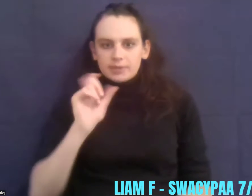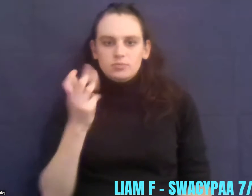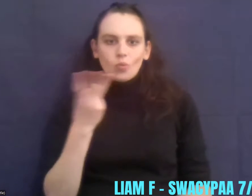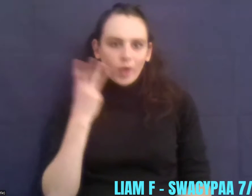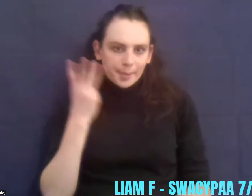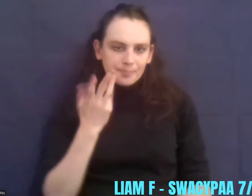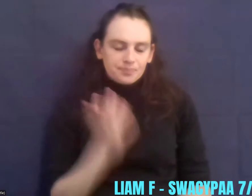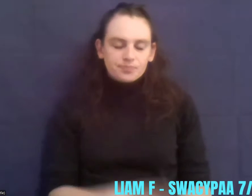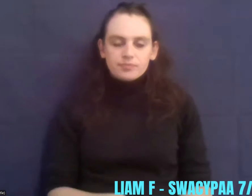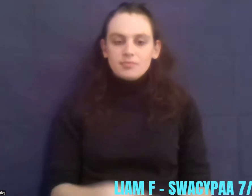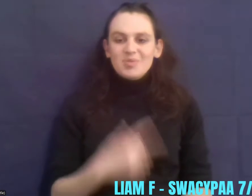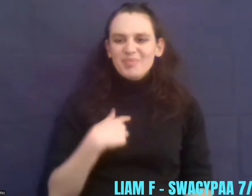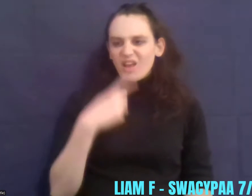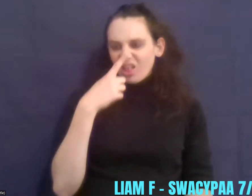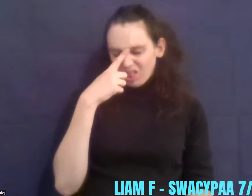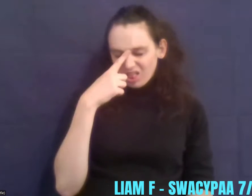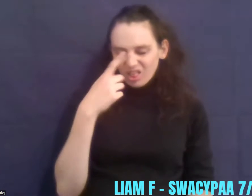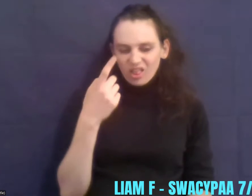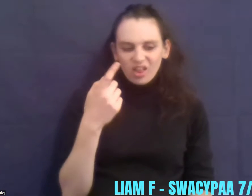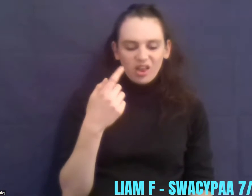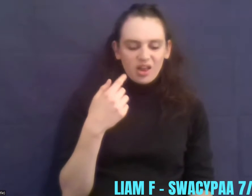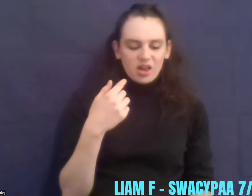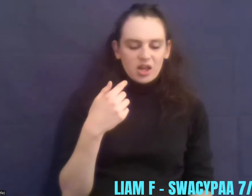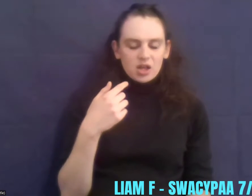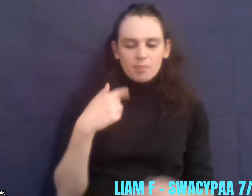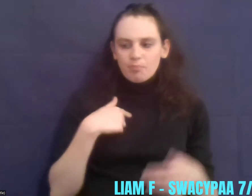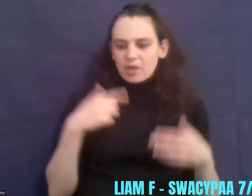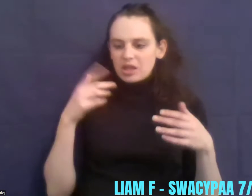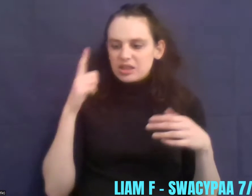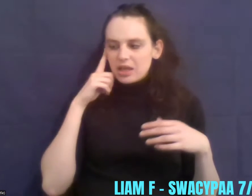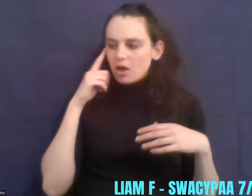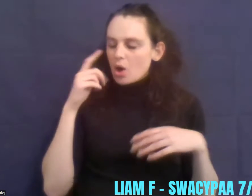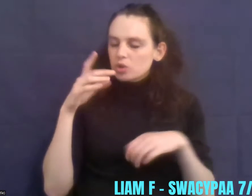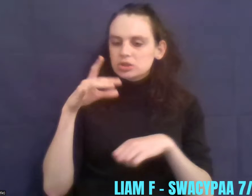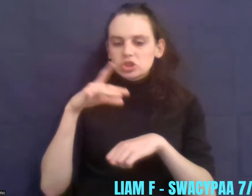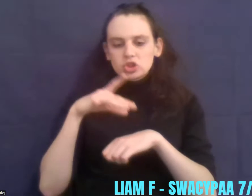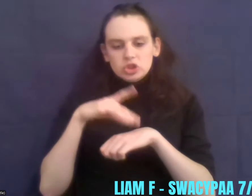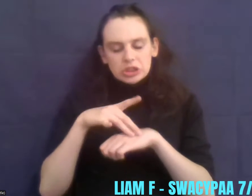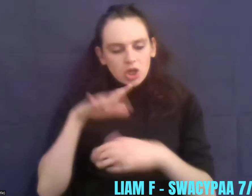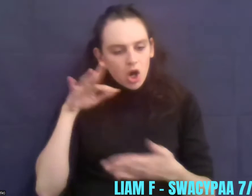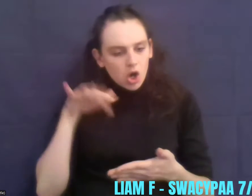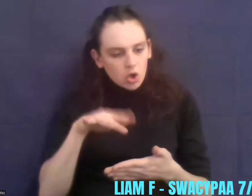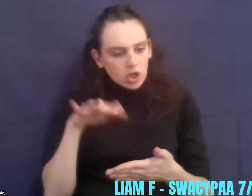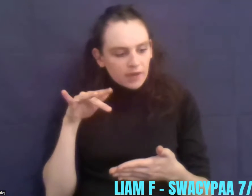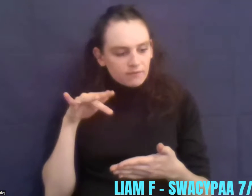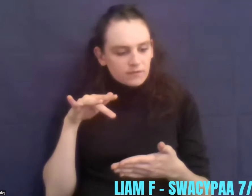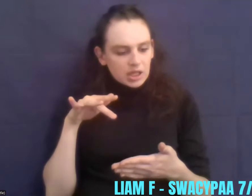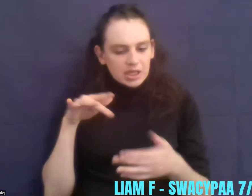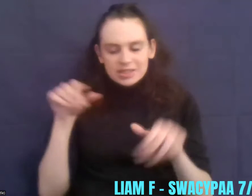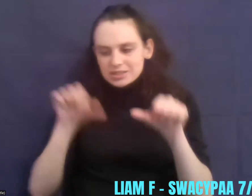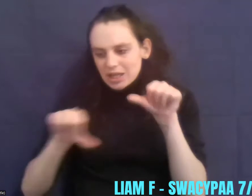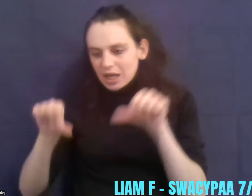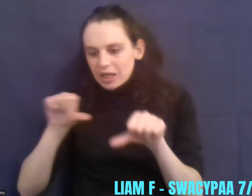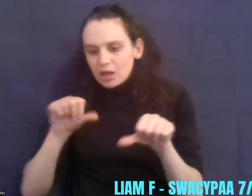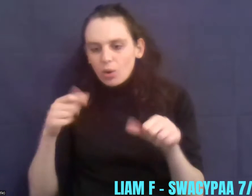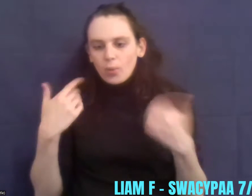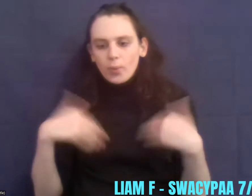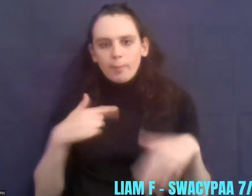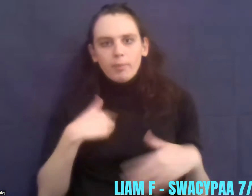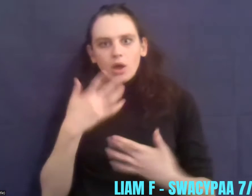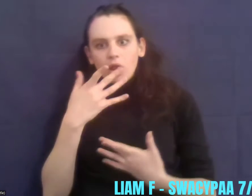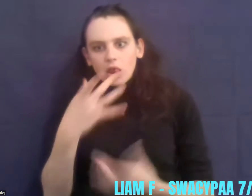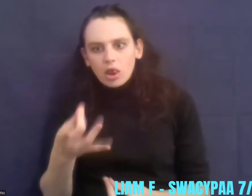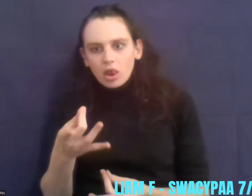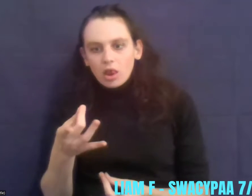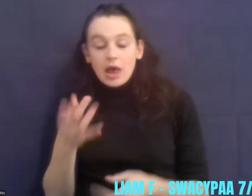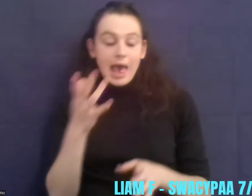the science behind it was interesting. And the alcoholic in me loved having an excuse